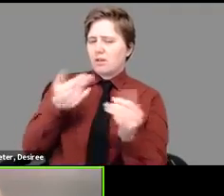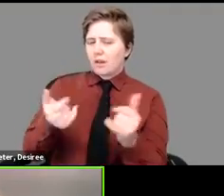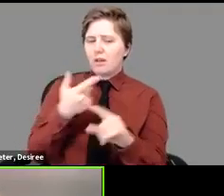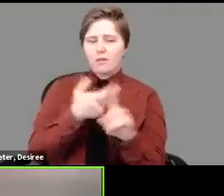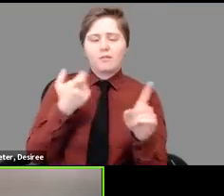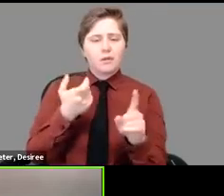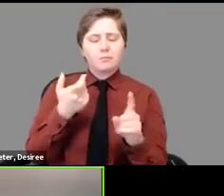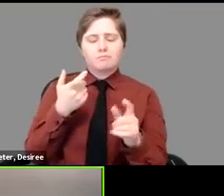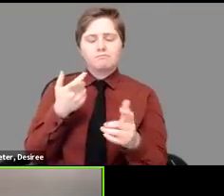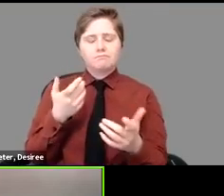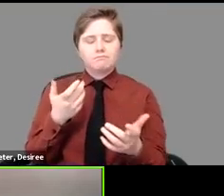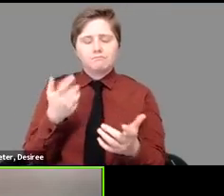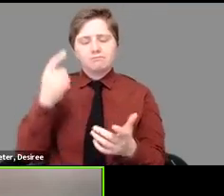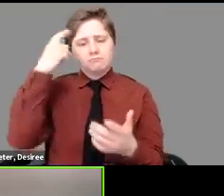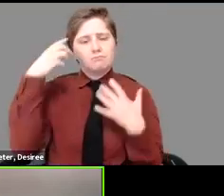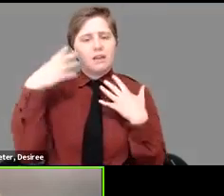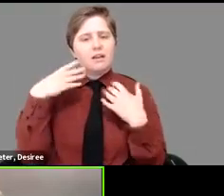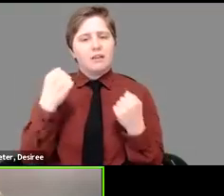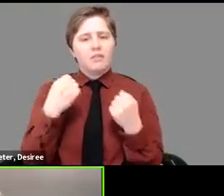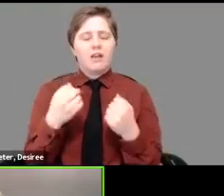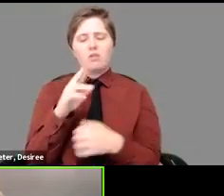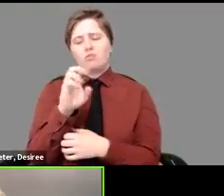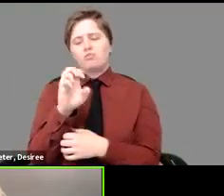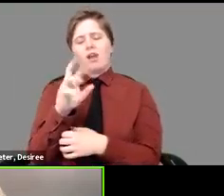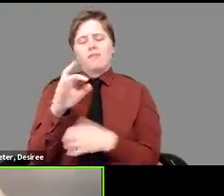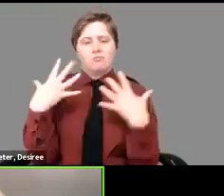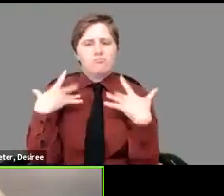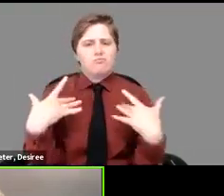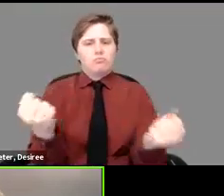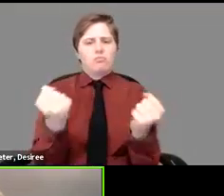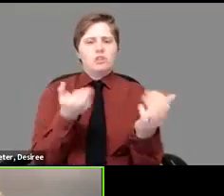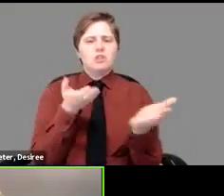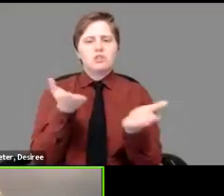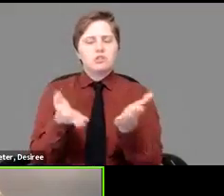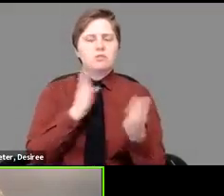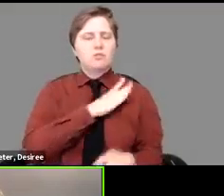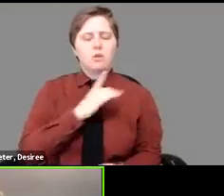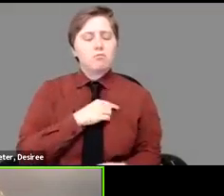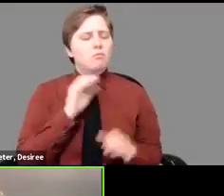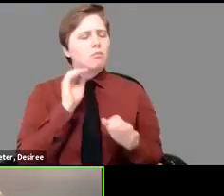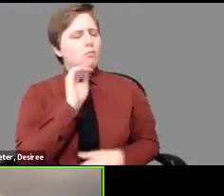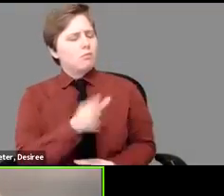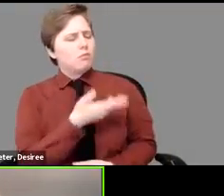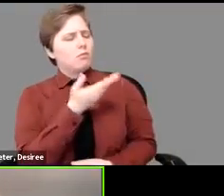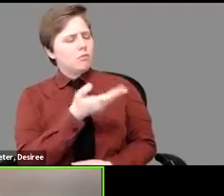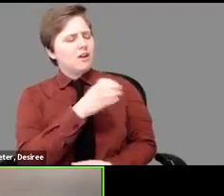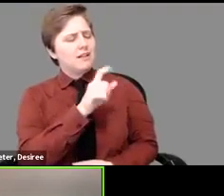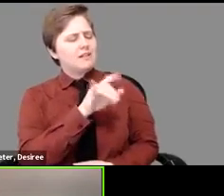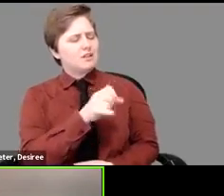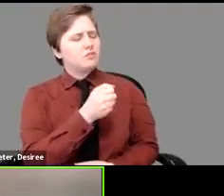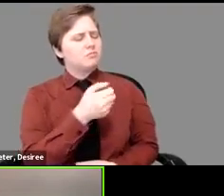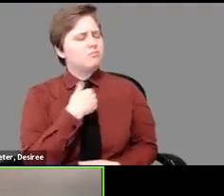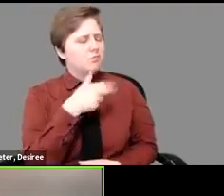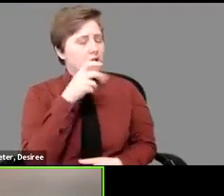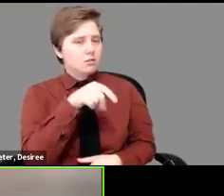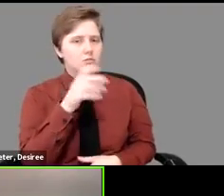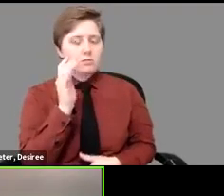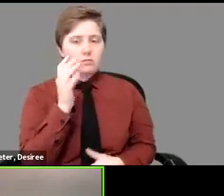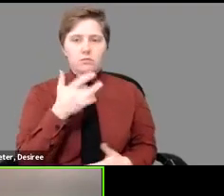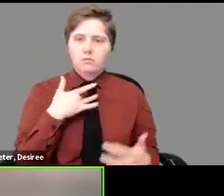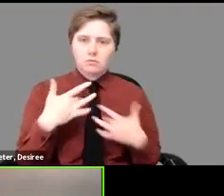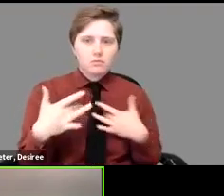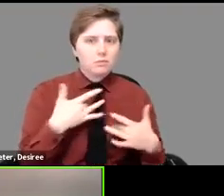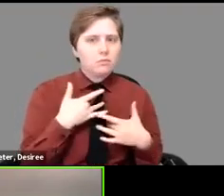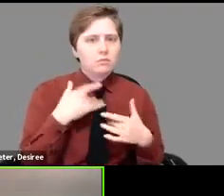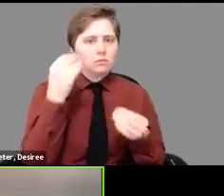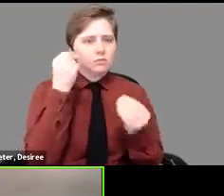the Mental Health and Recovery Services Board. And Elijah, we just heard that very disturbing